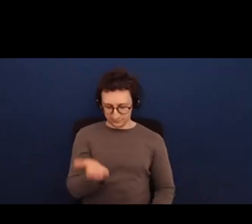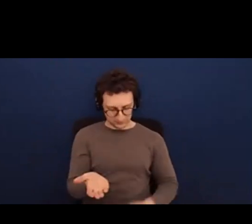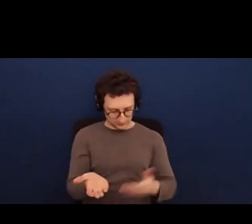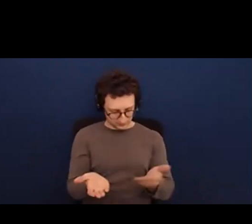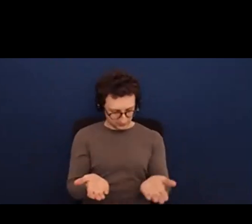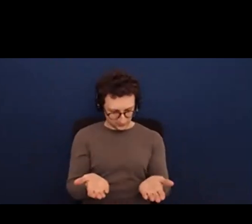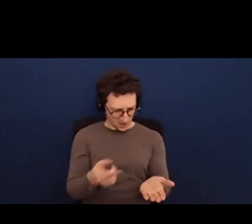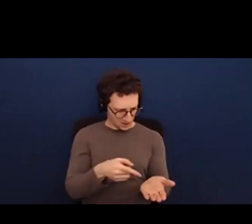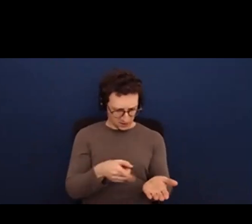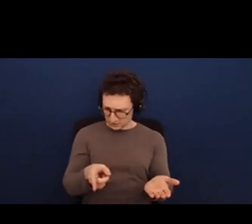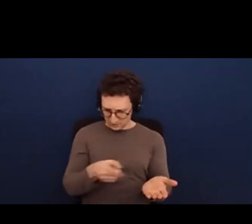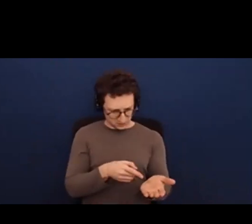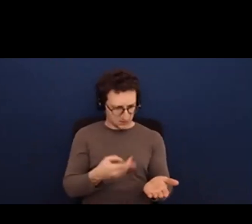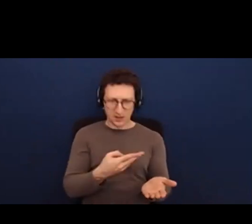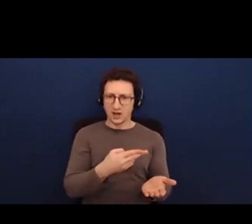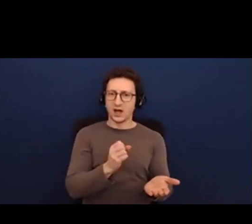prayer book.